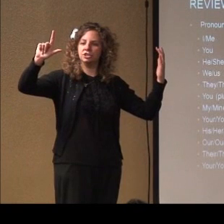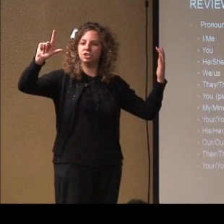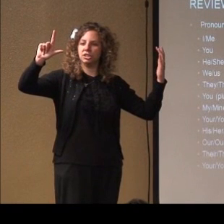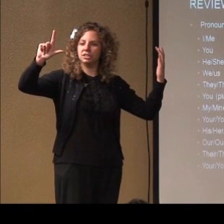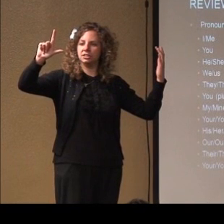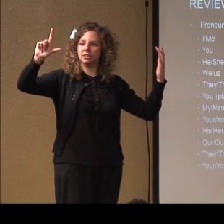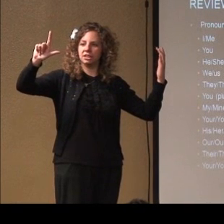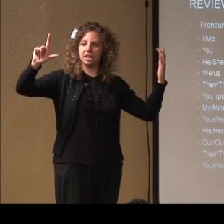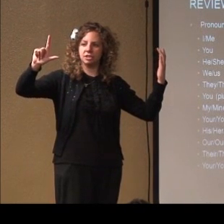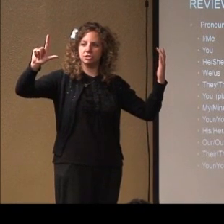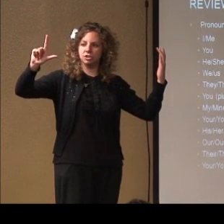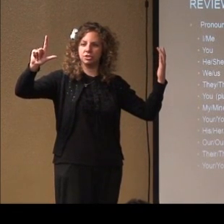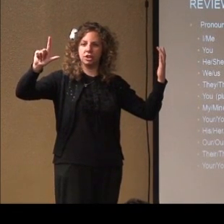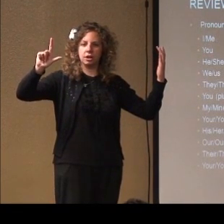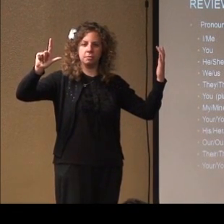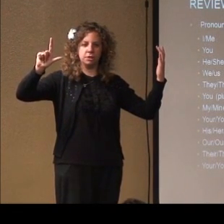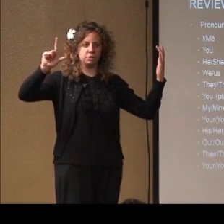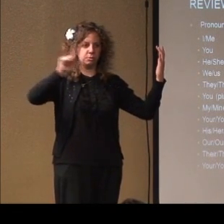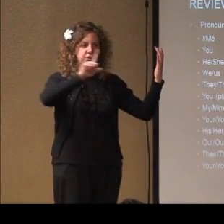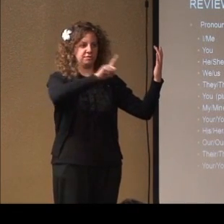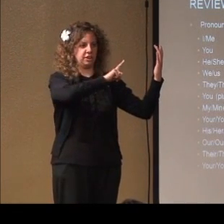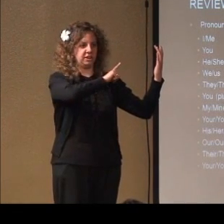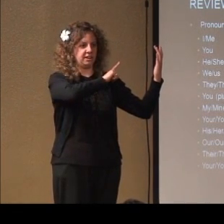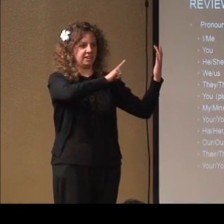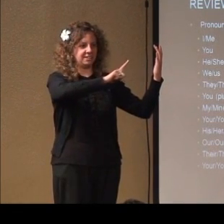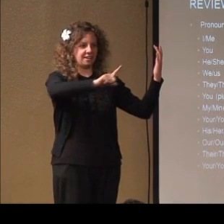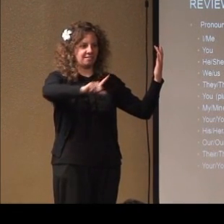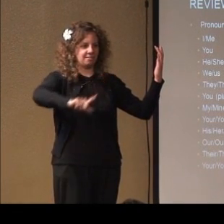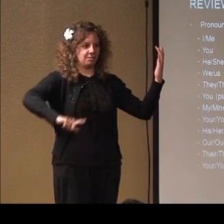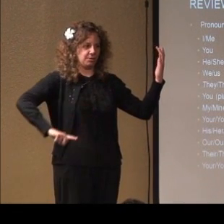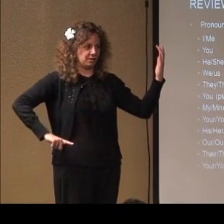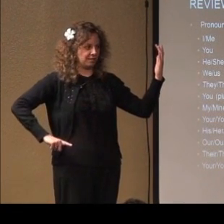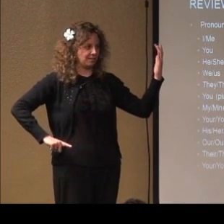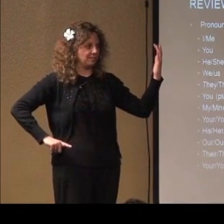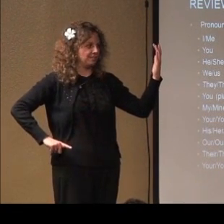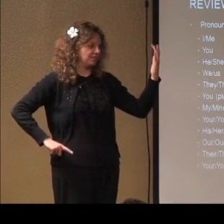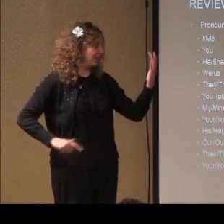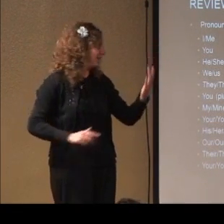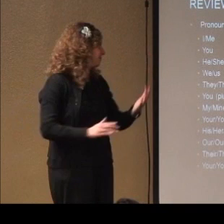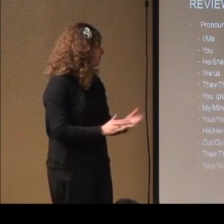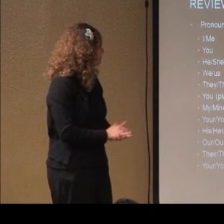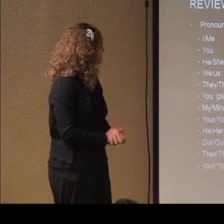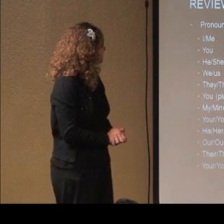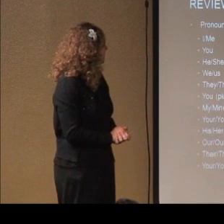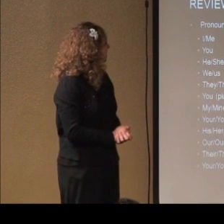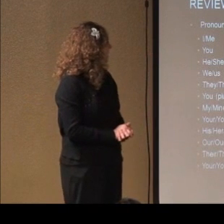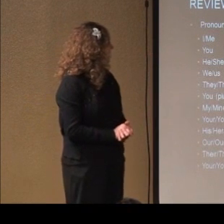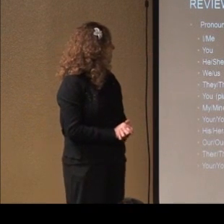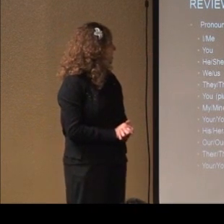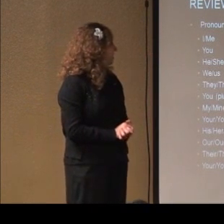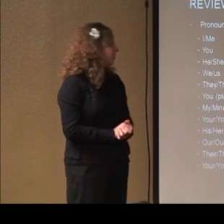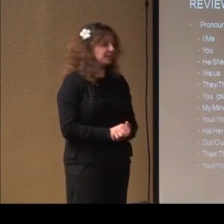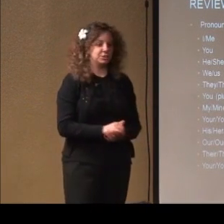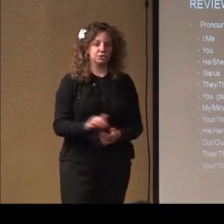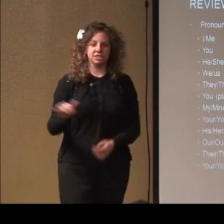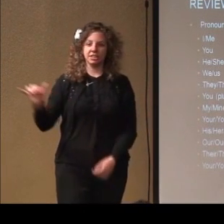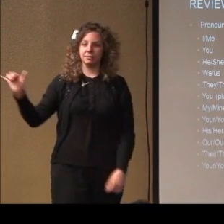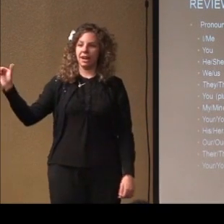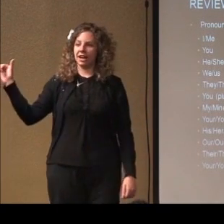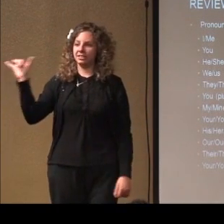it's just like that. So it's your thumb and your pointer finger here like that. Lord. Okay. And then, okay, so just like we had